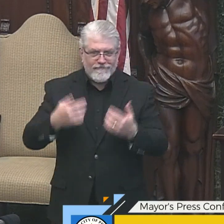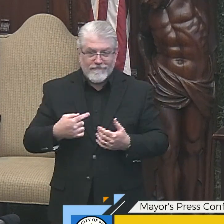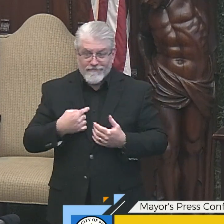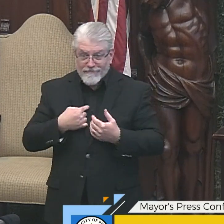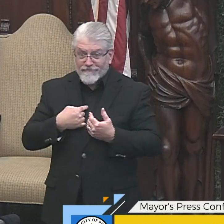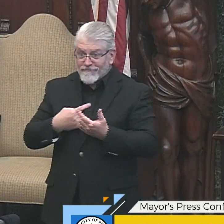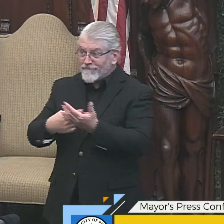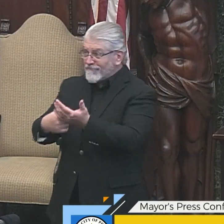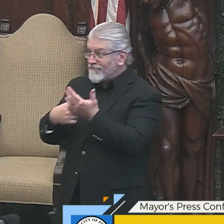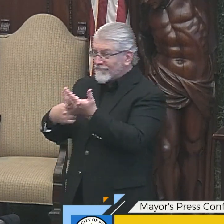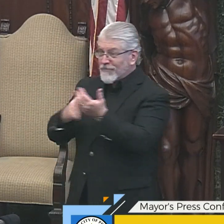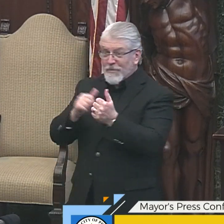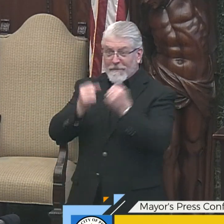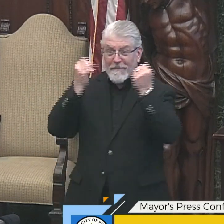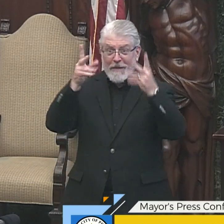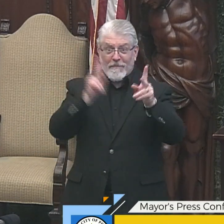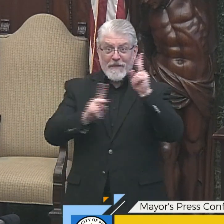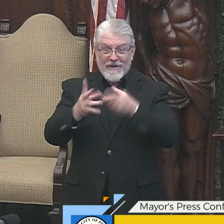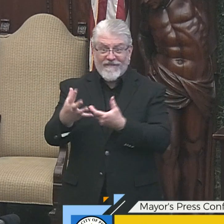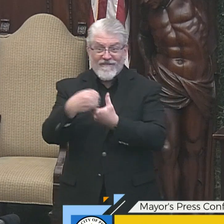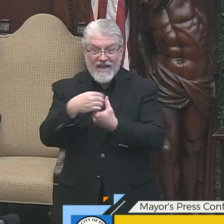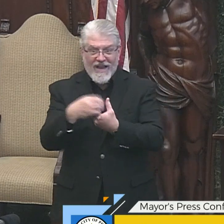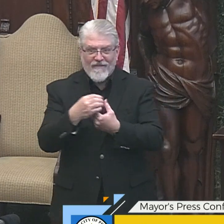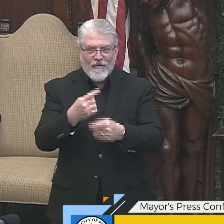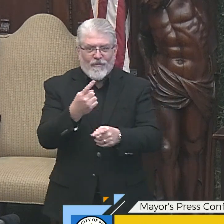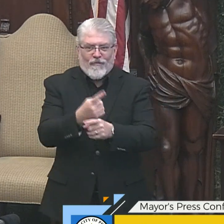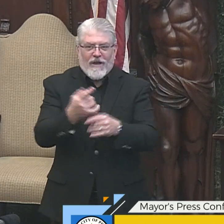when it's appropriate. I think it's too early to make it at this moment.